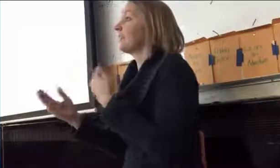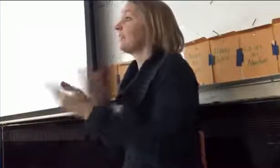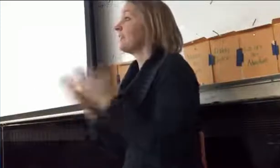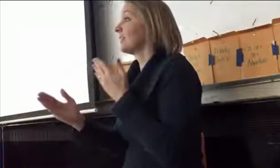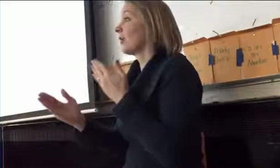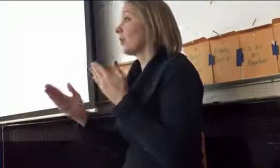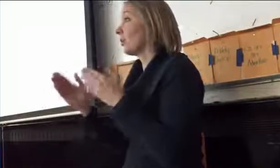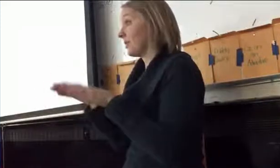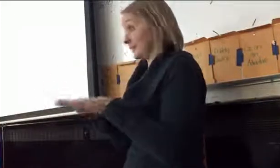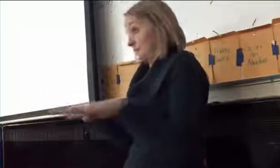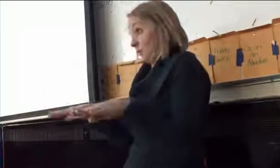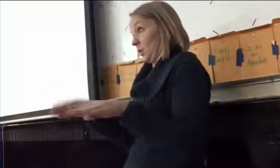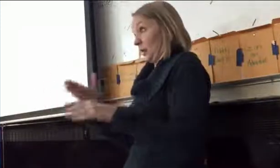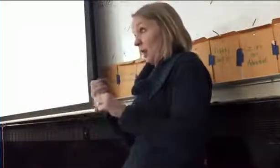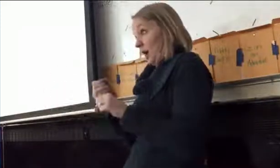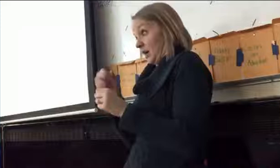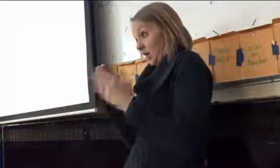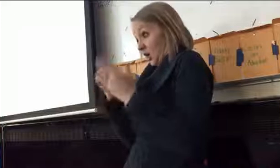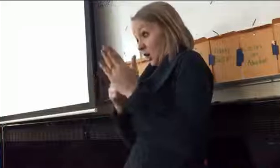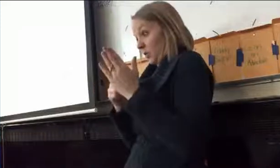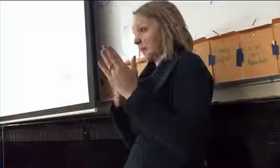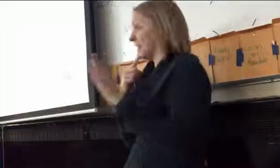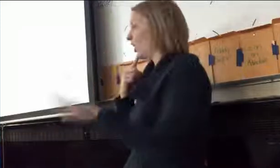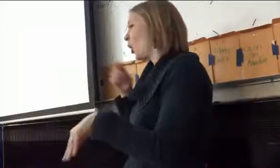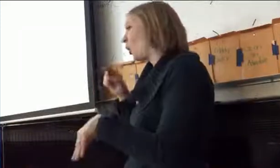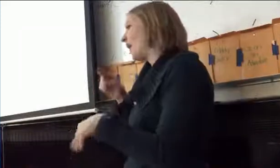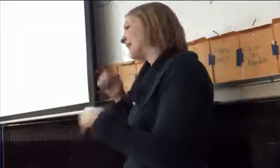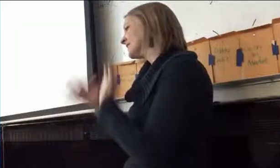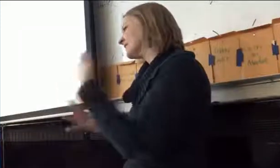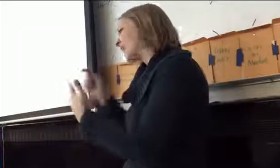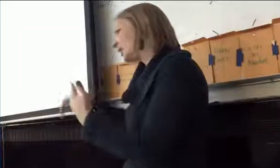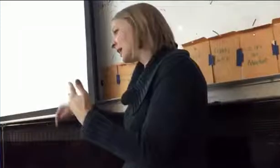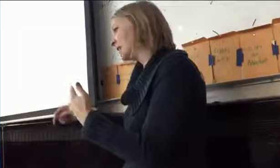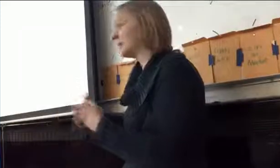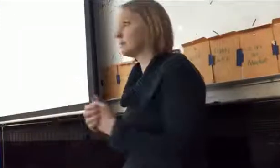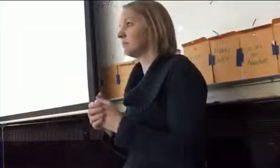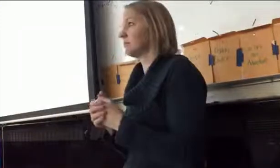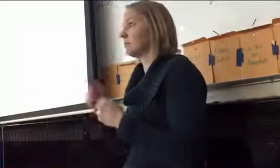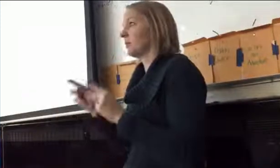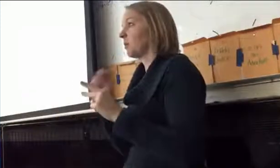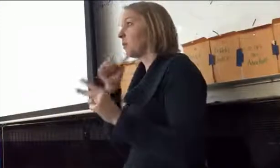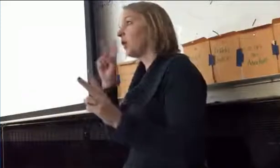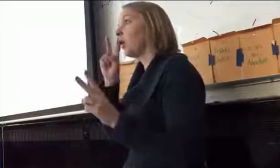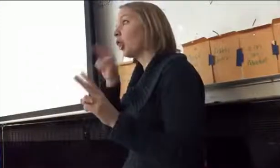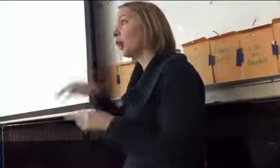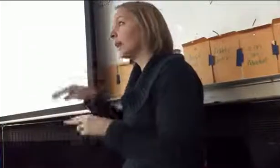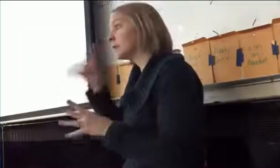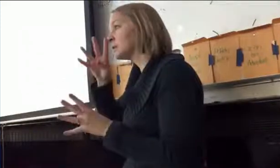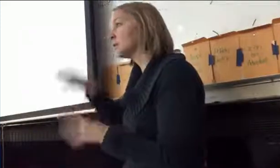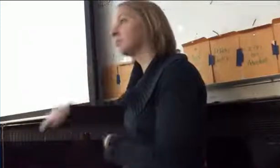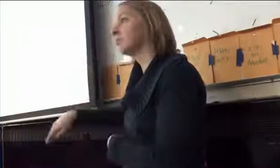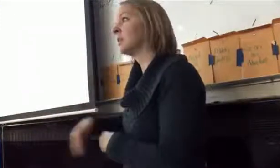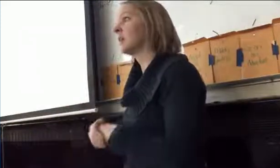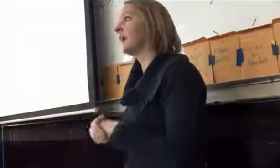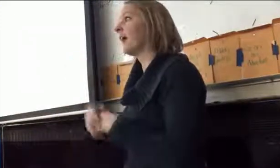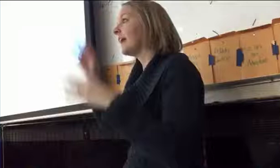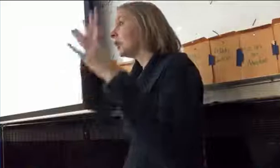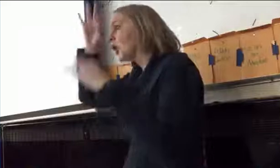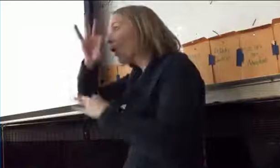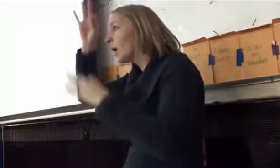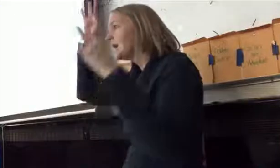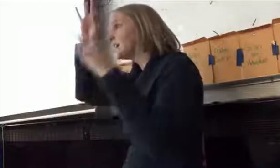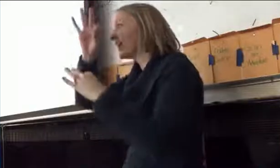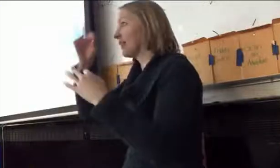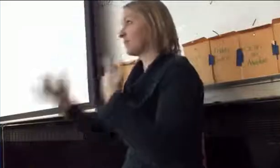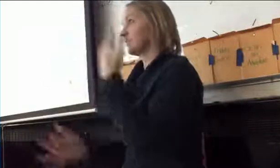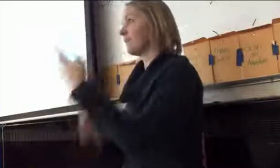floor received a note saying that a fire had broken out, nobody was there to watch it, and nobody knew that a fire underneath had broken out. So